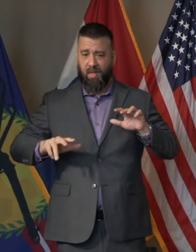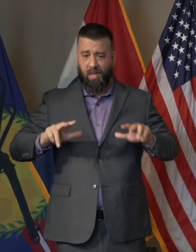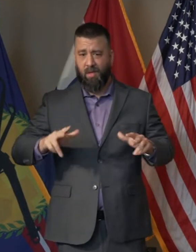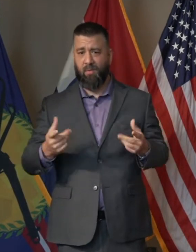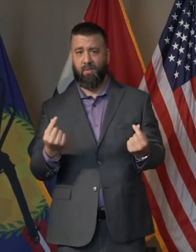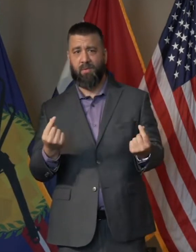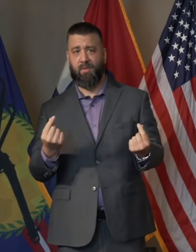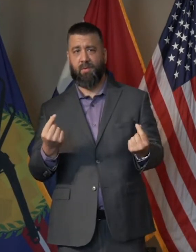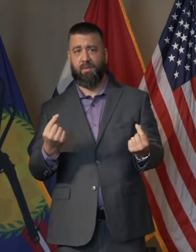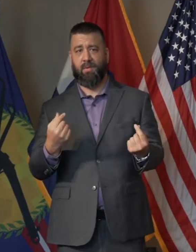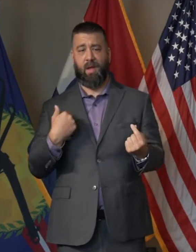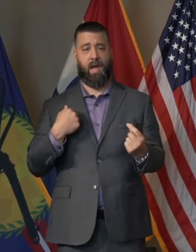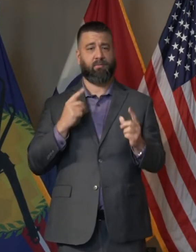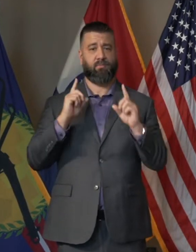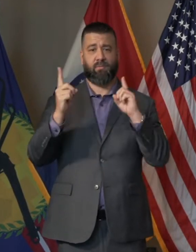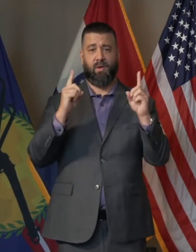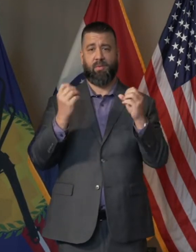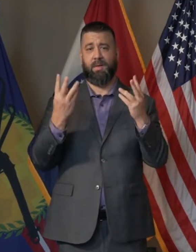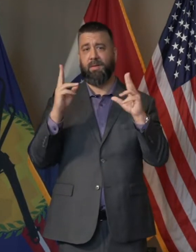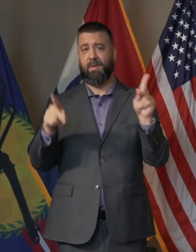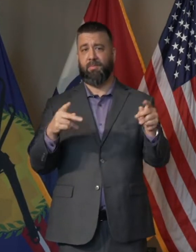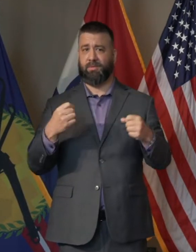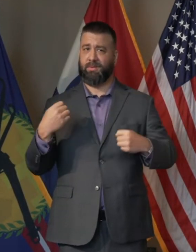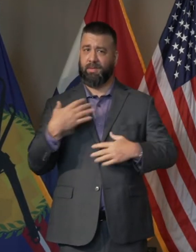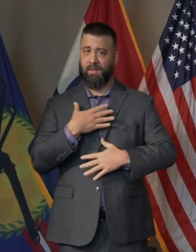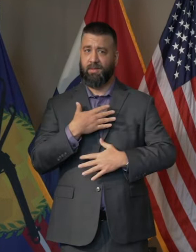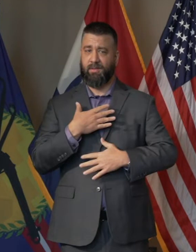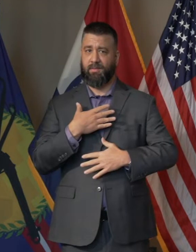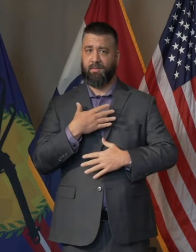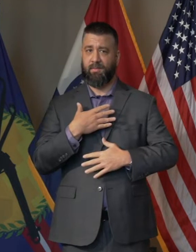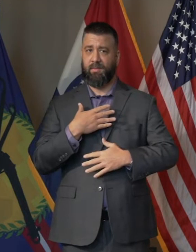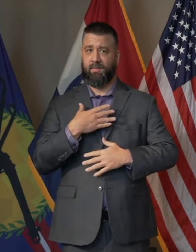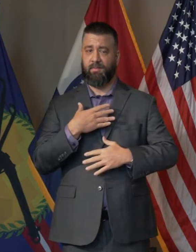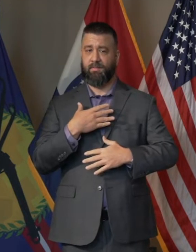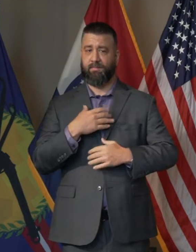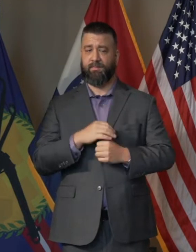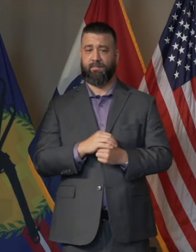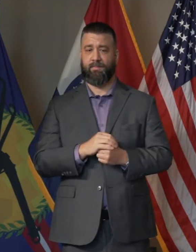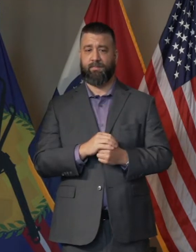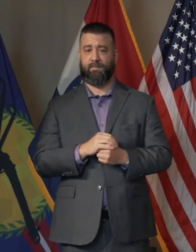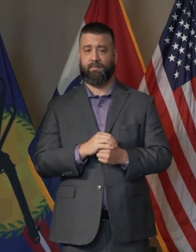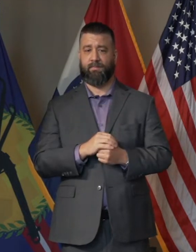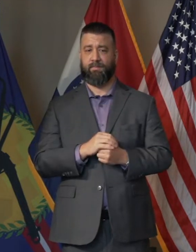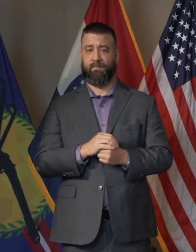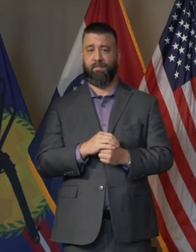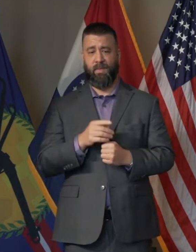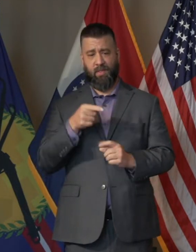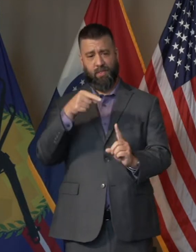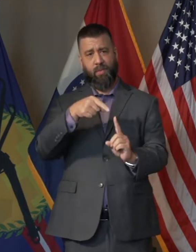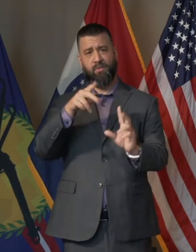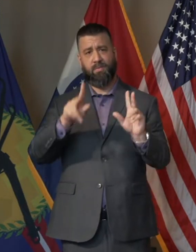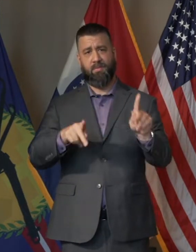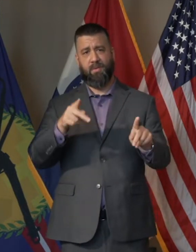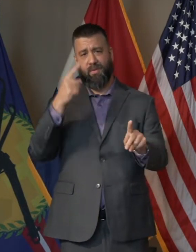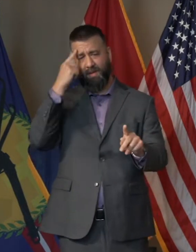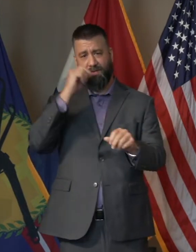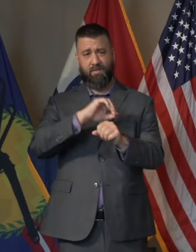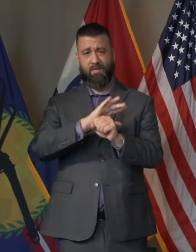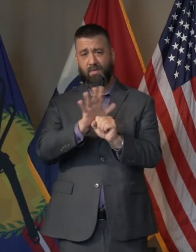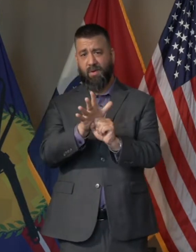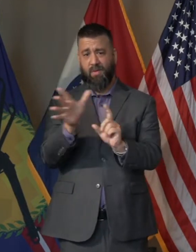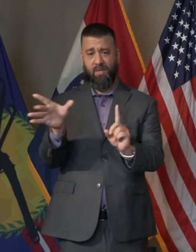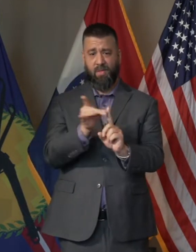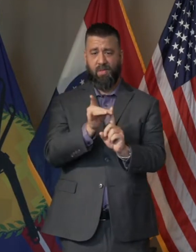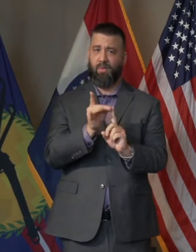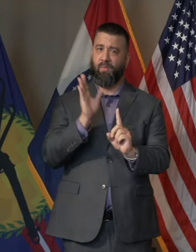many people who are living in fear, seeing this virus not something that is a possibility, but something that is